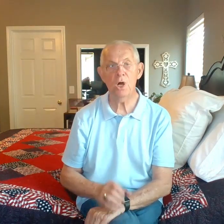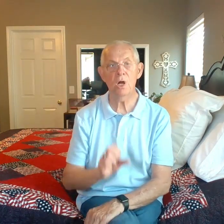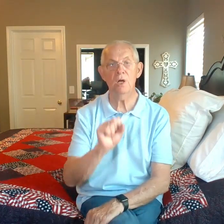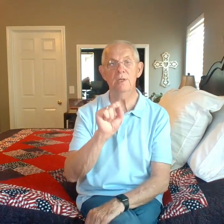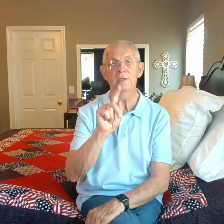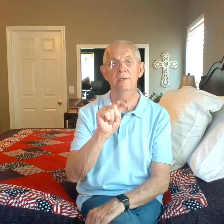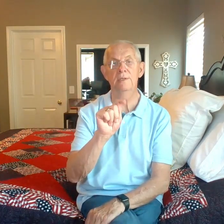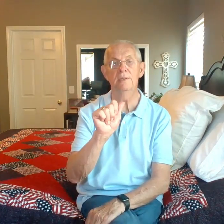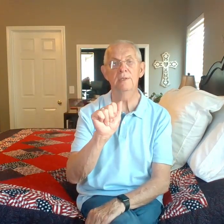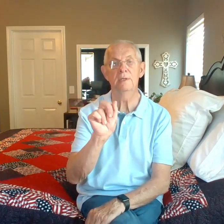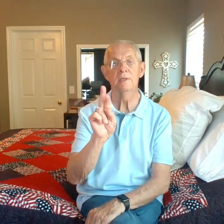Star.